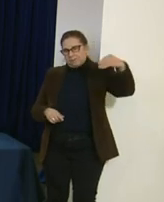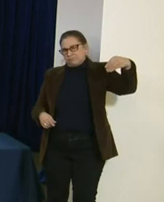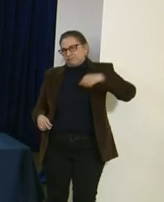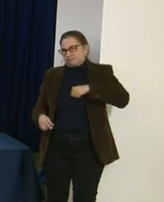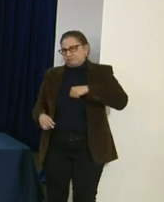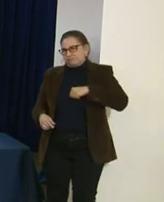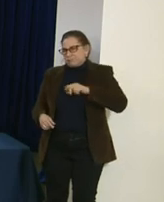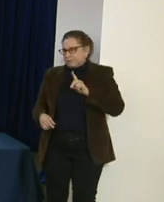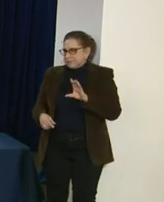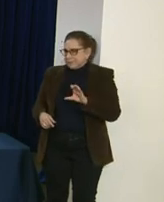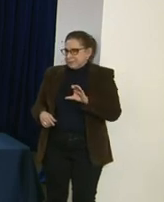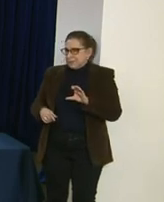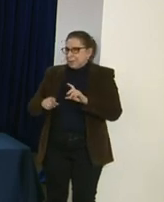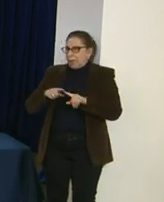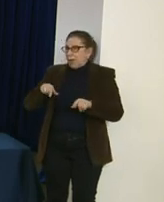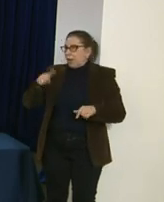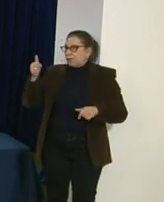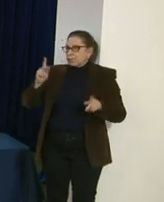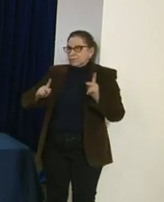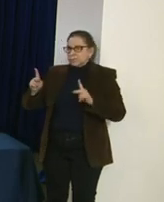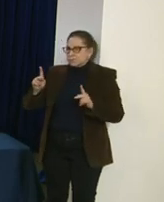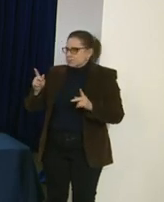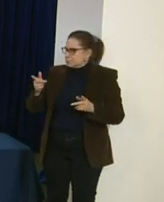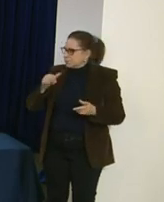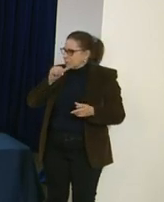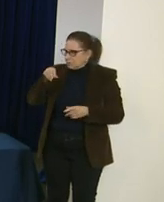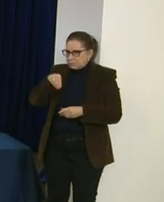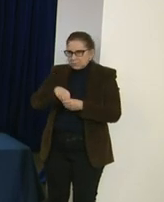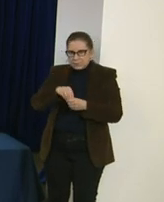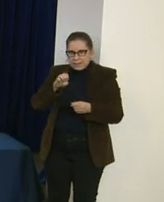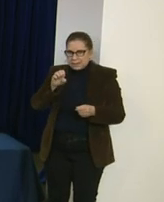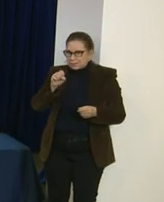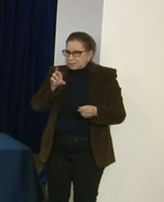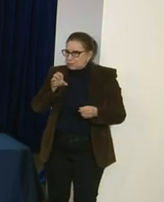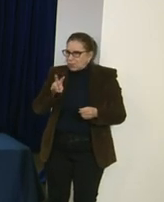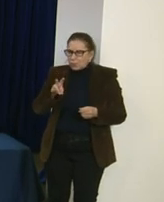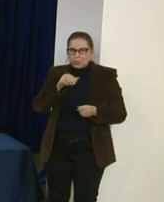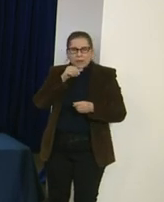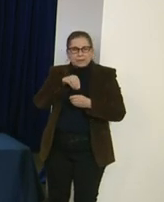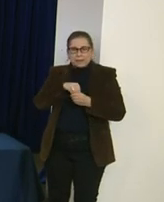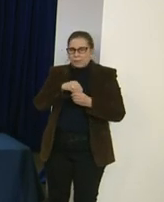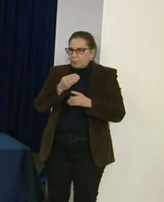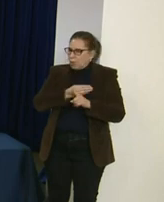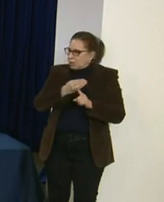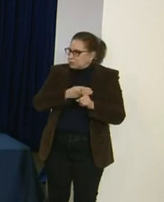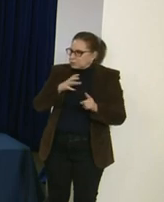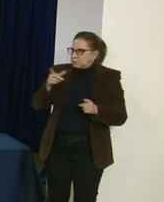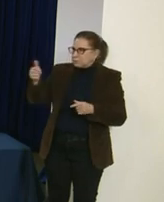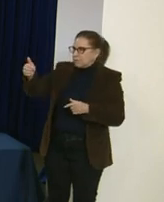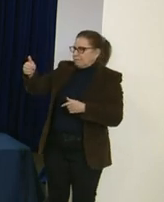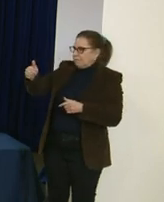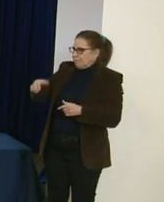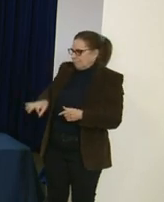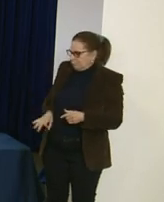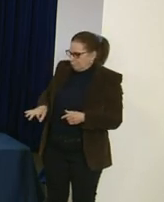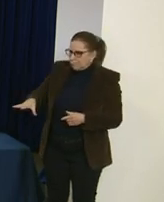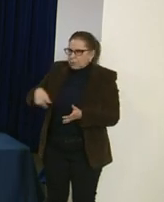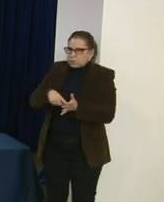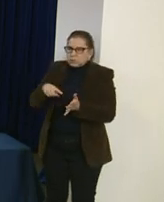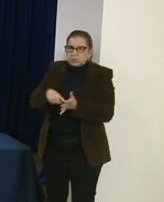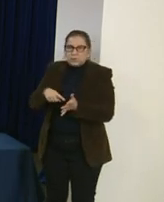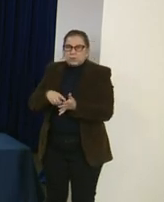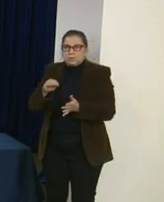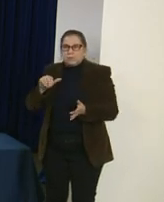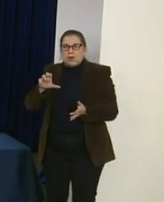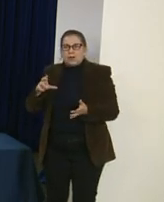and have a tax due, and it will continue to be due. We certainly will work with